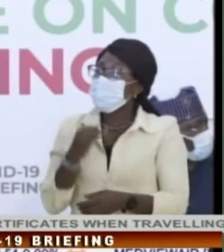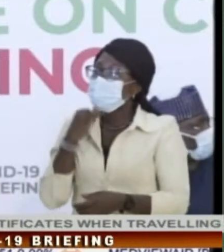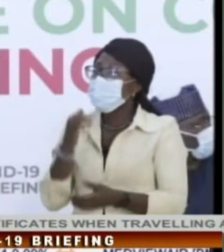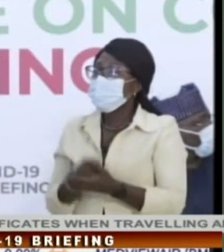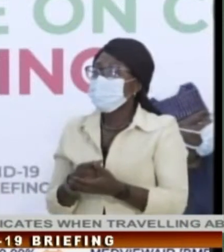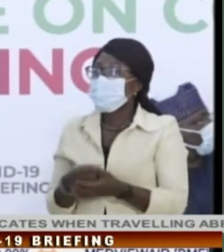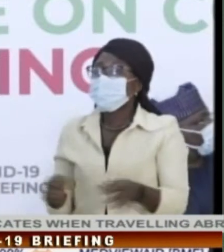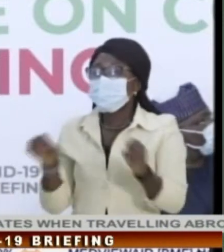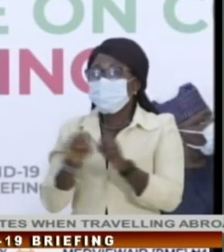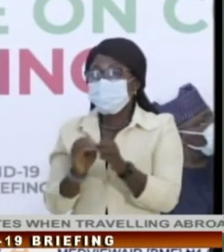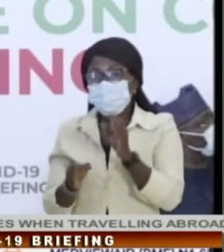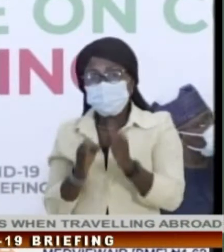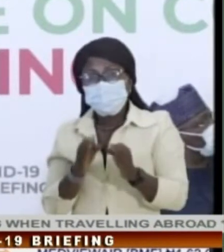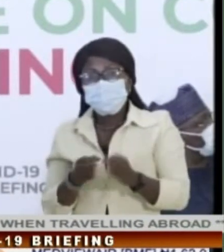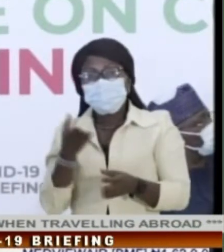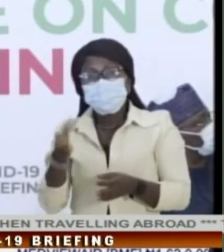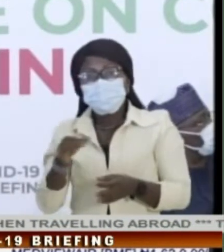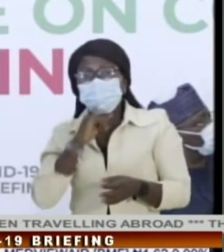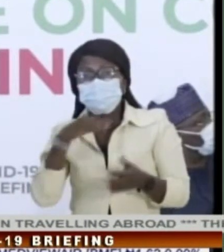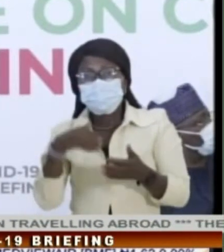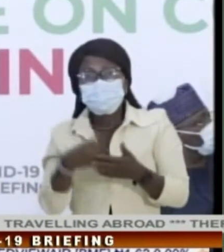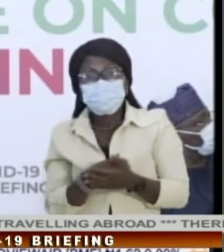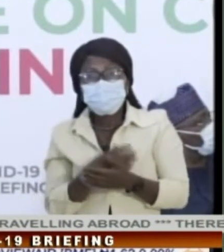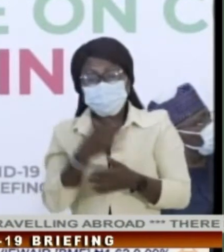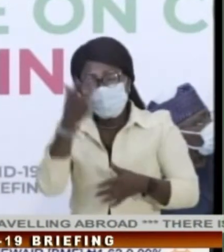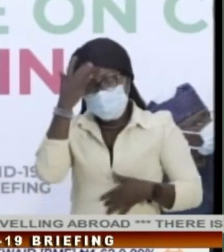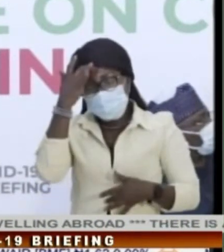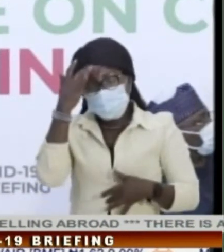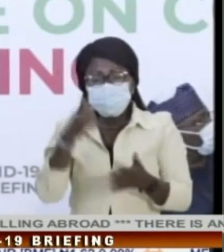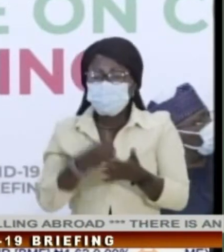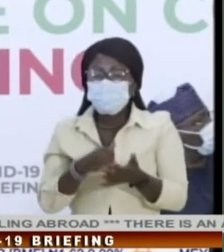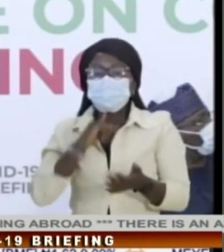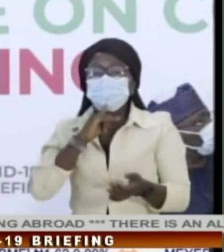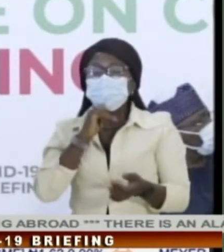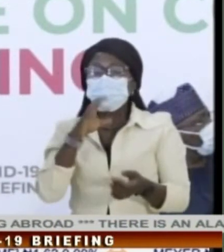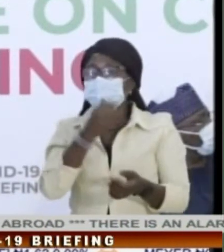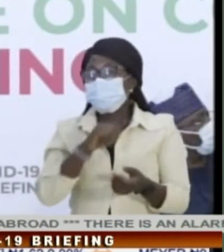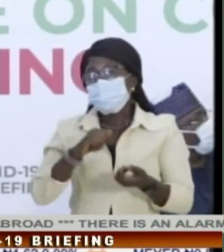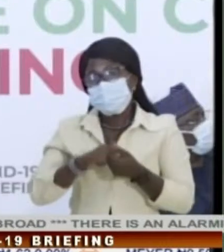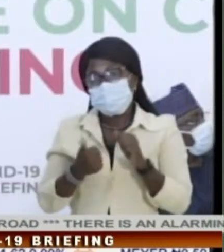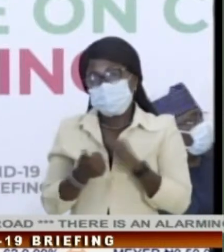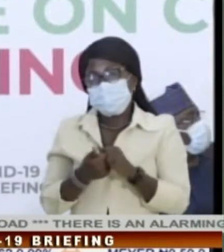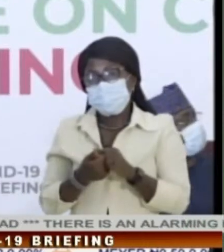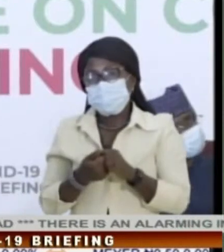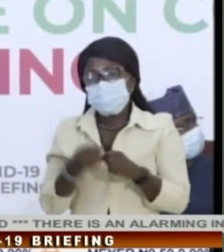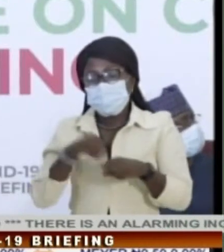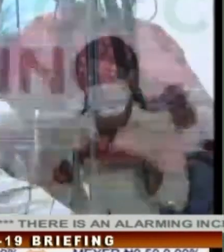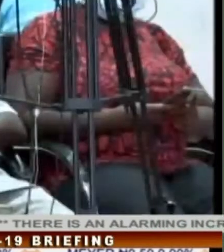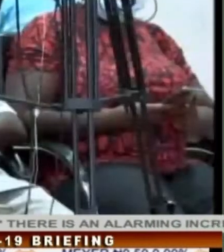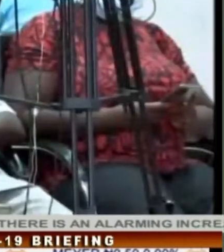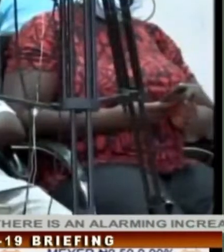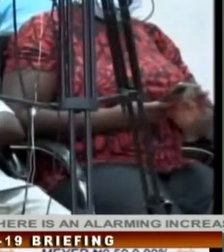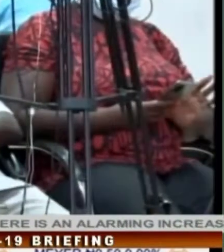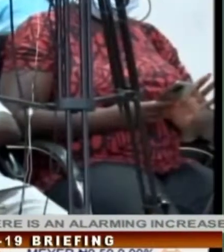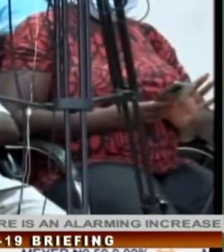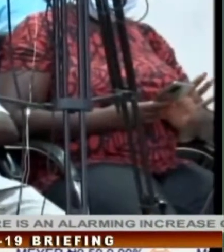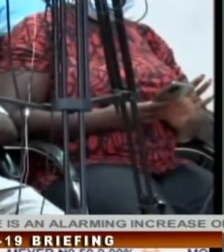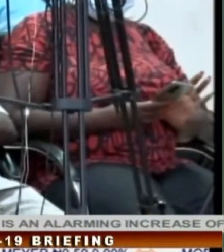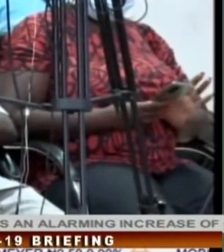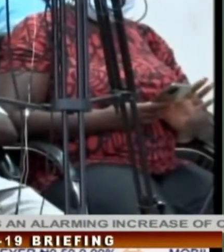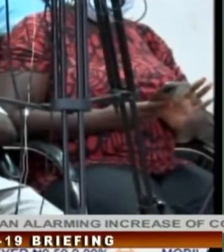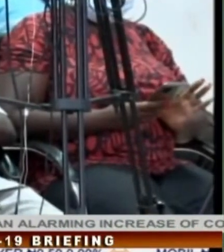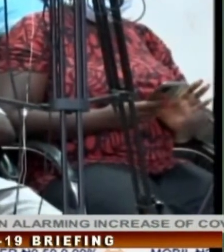need to tweak the vaccine, it's not going to be a major problem in terms of the work that needs to be done to provide a vaccine